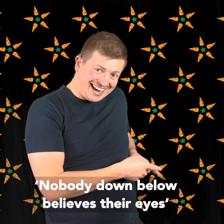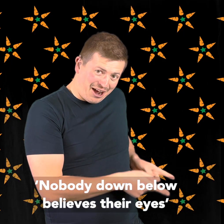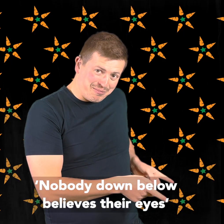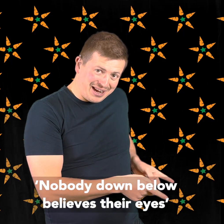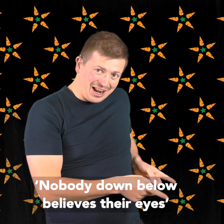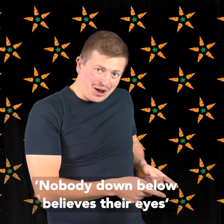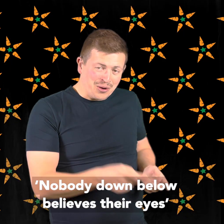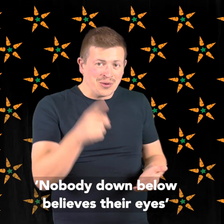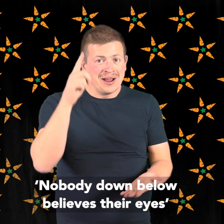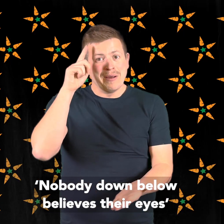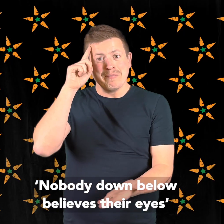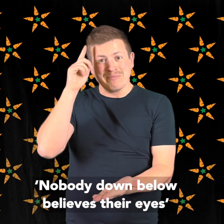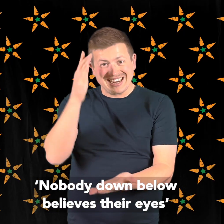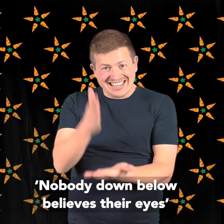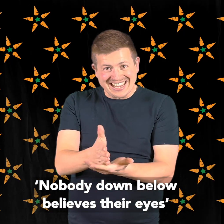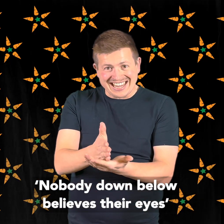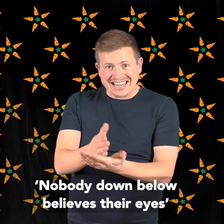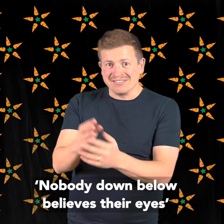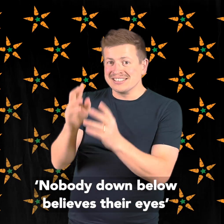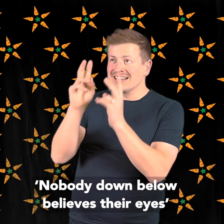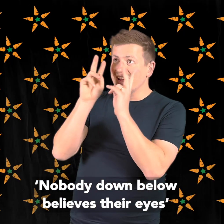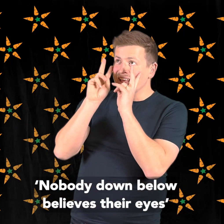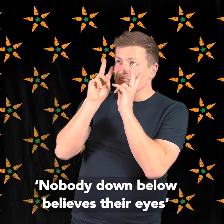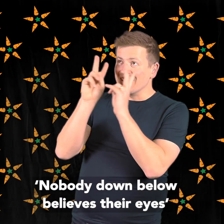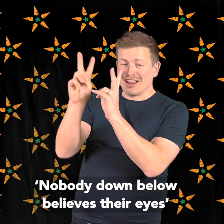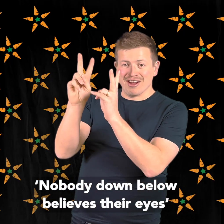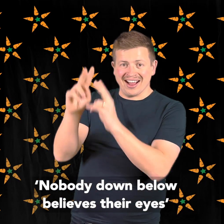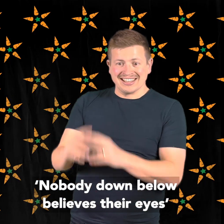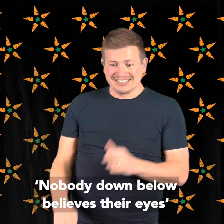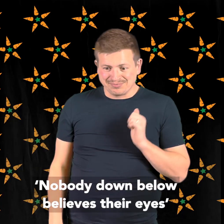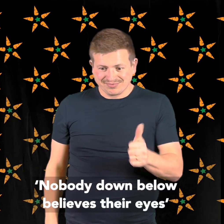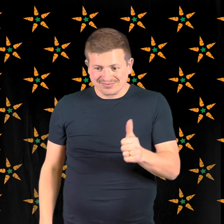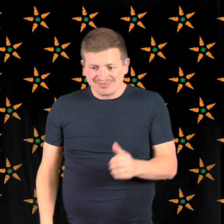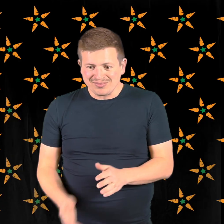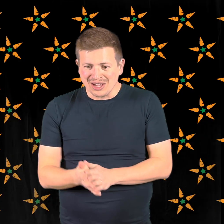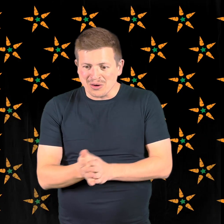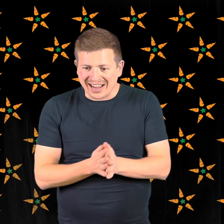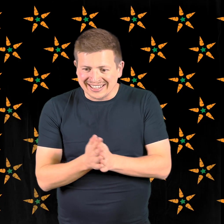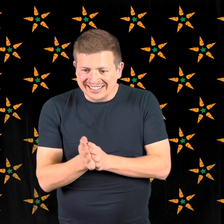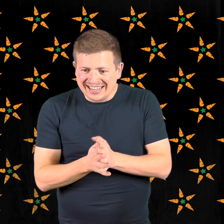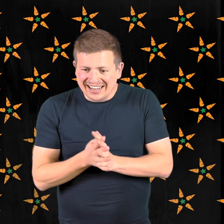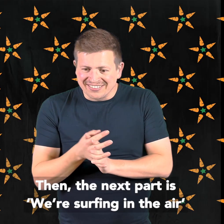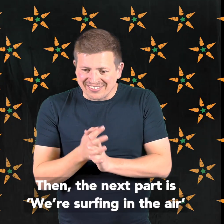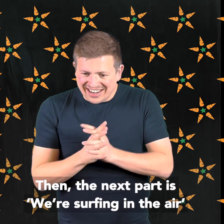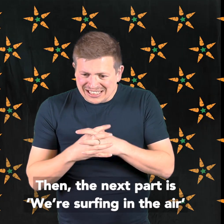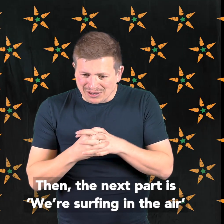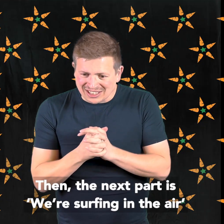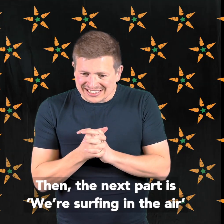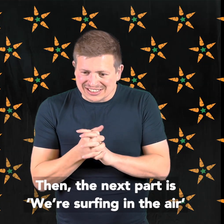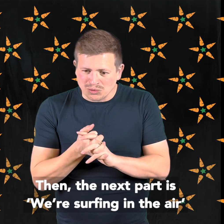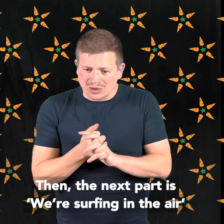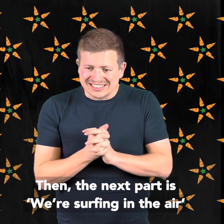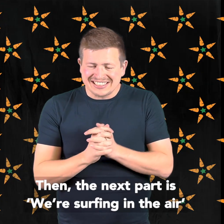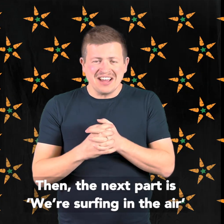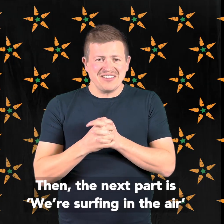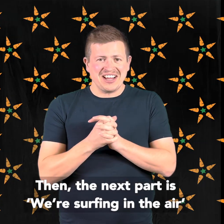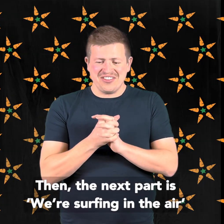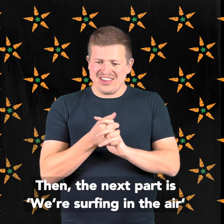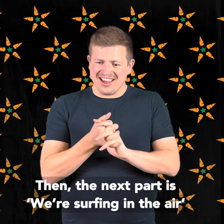down below believes their eyes. Okay, then the next part is we're surfing in the